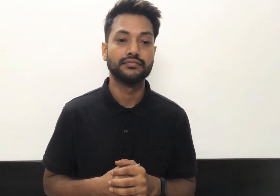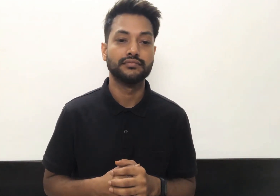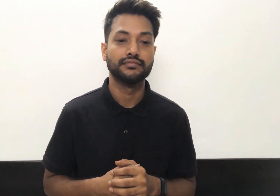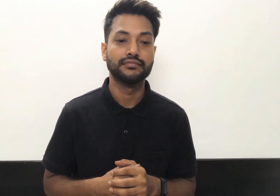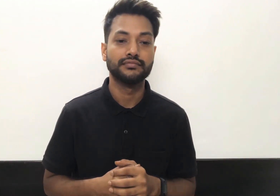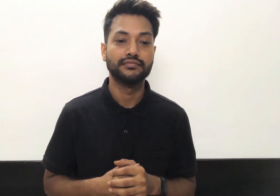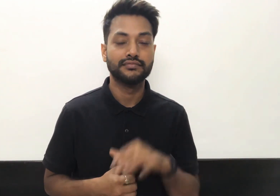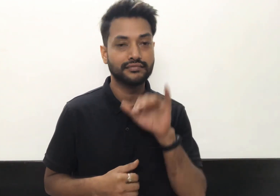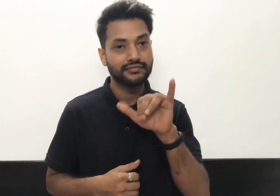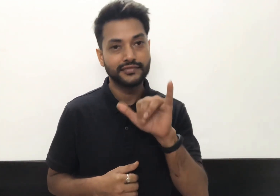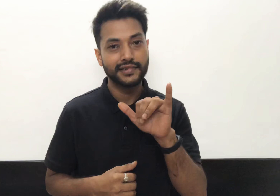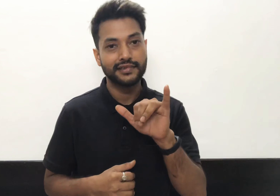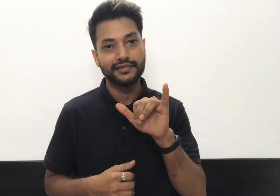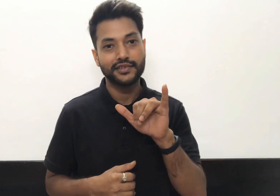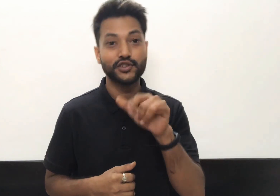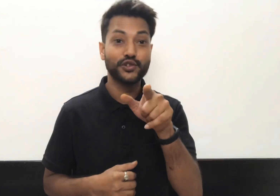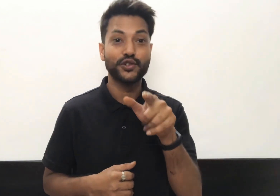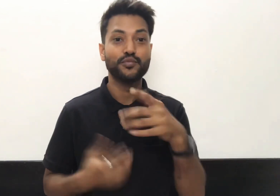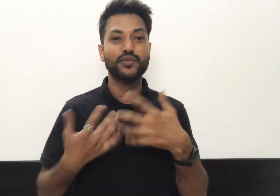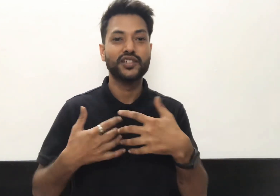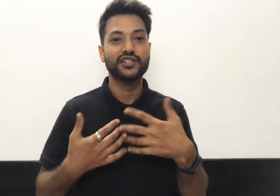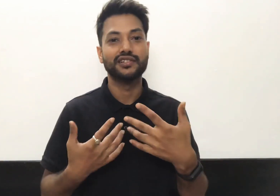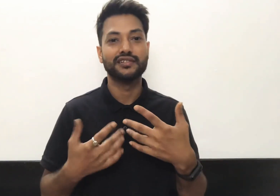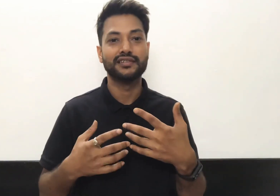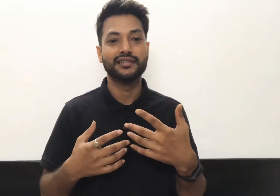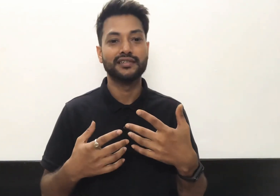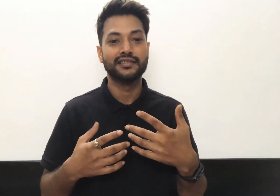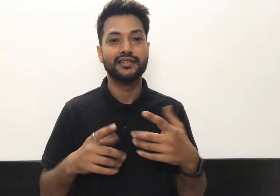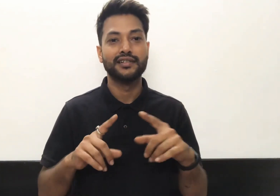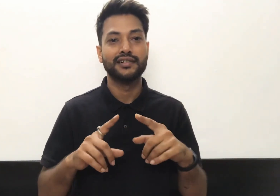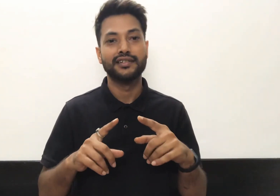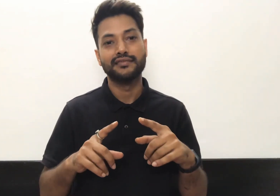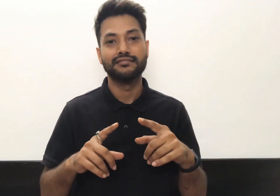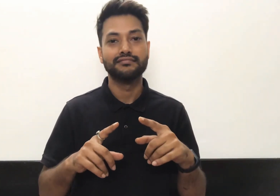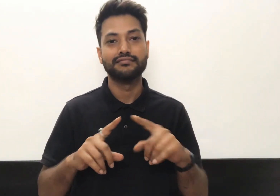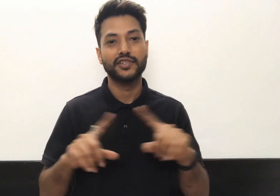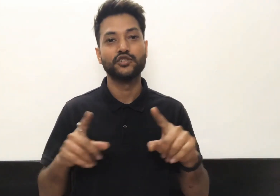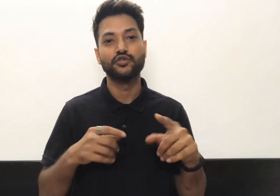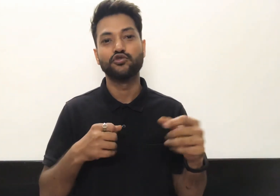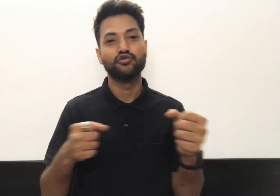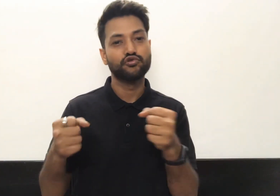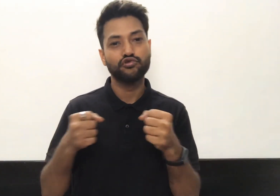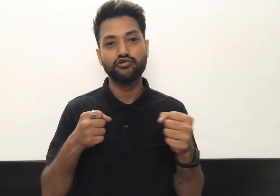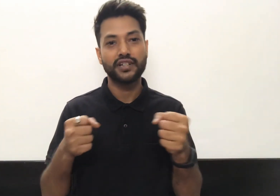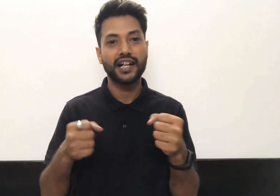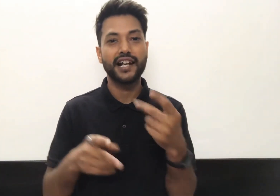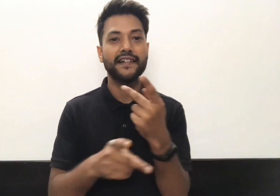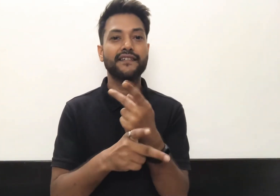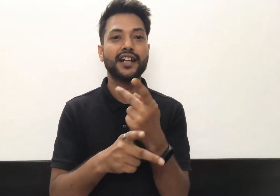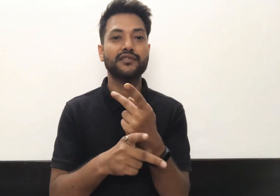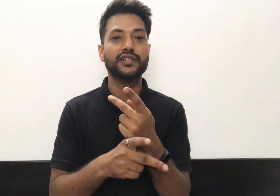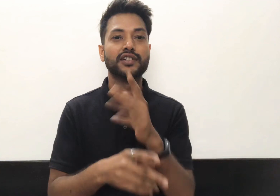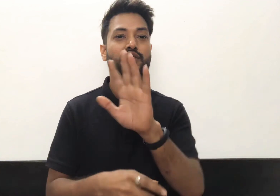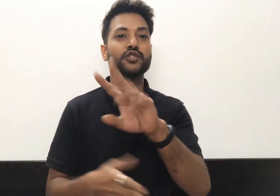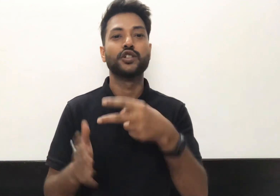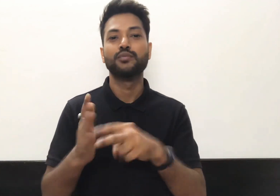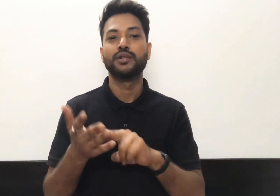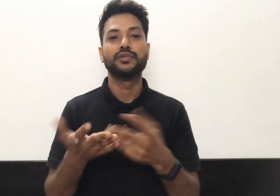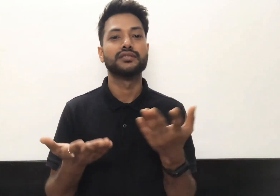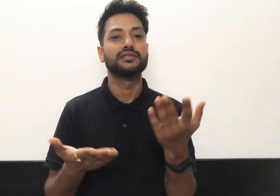that kind of machine, but you drive carefully and get to the office. Your purpose is fulfilled. You don't need